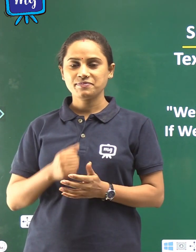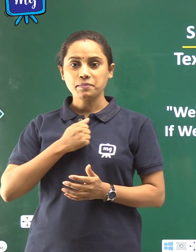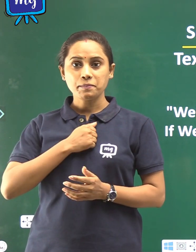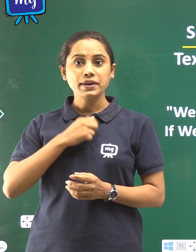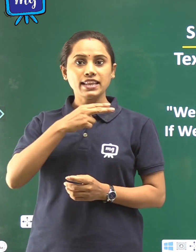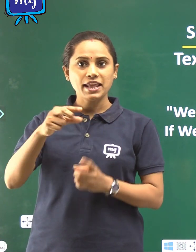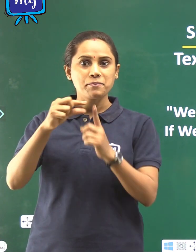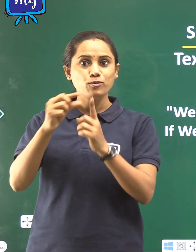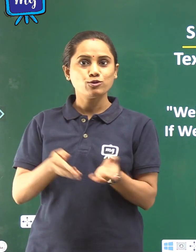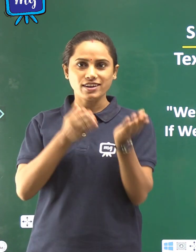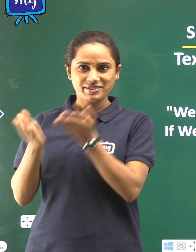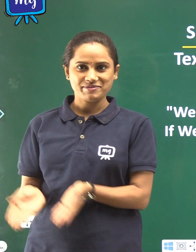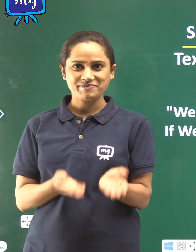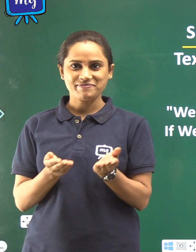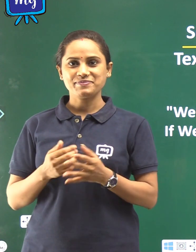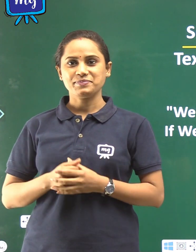Pooja Pareva.